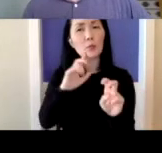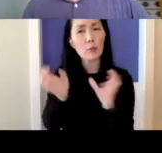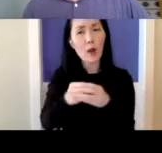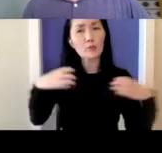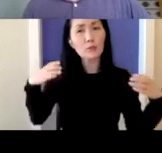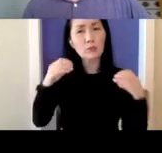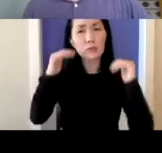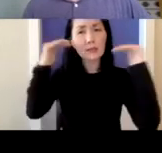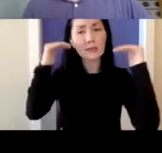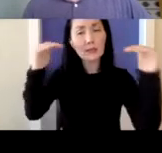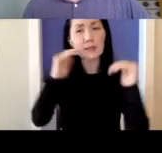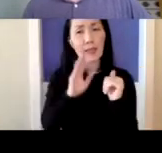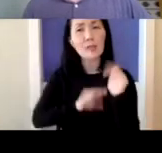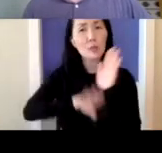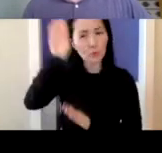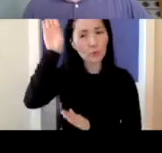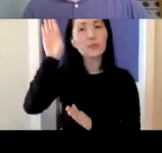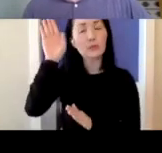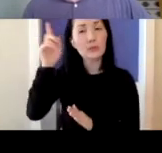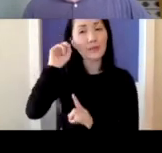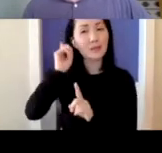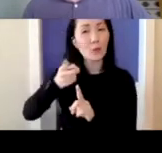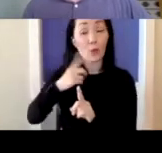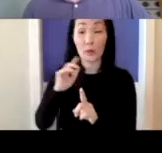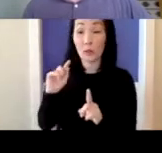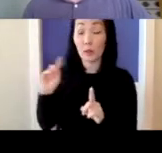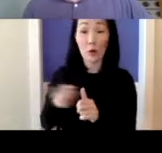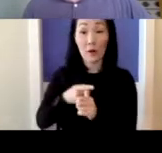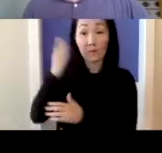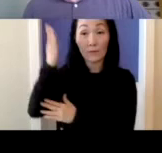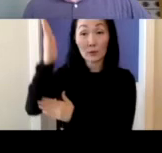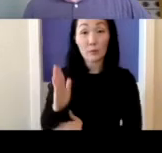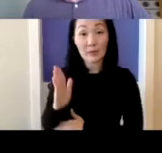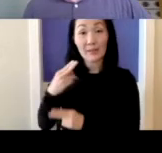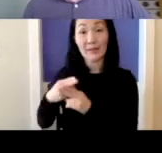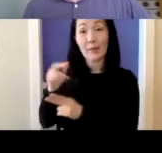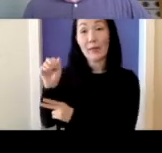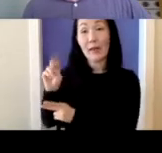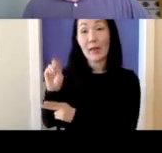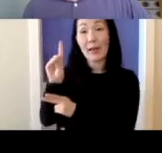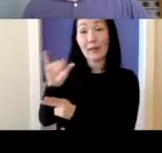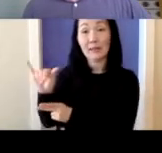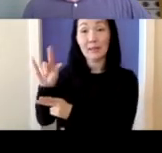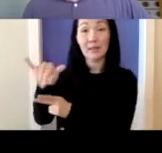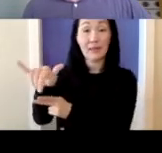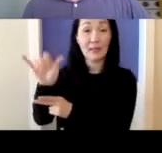sustainable. Our first presenter this morning, Andy Yan, has